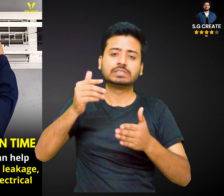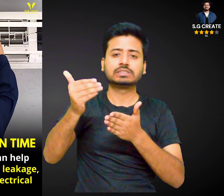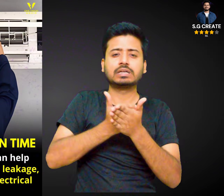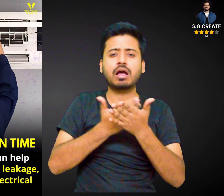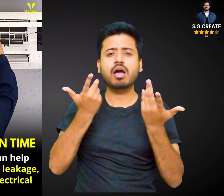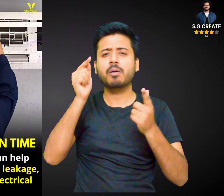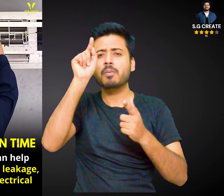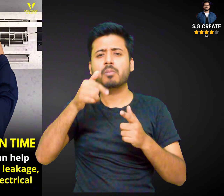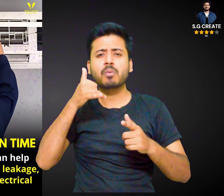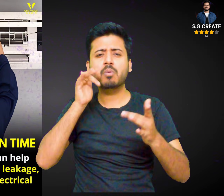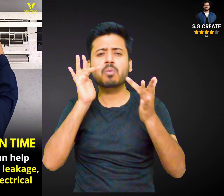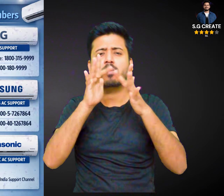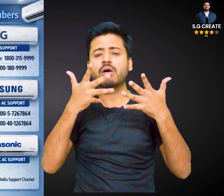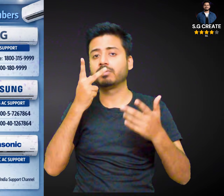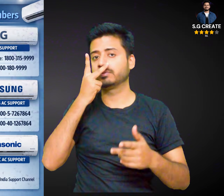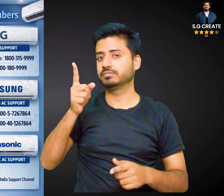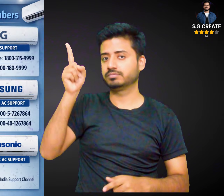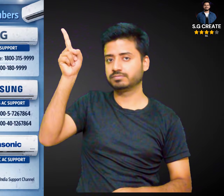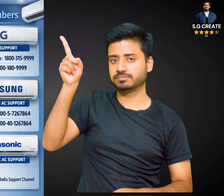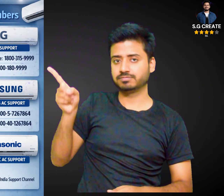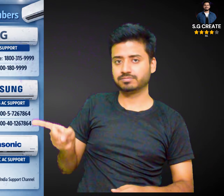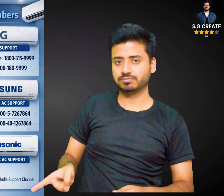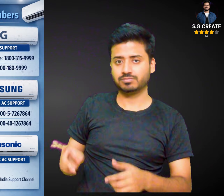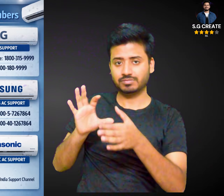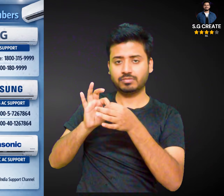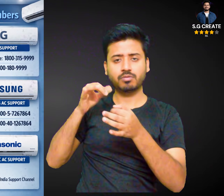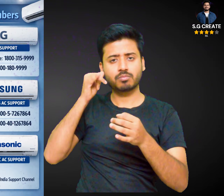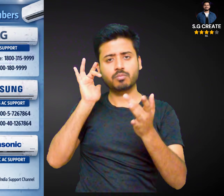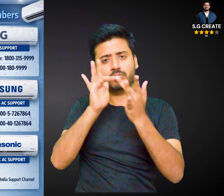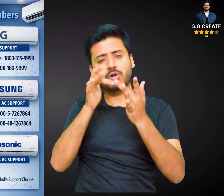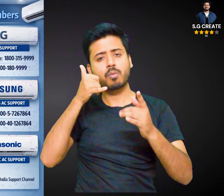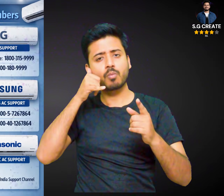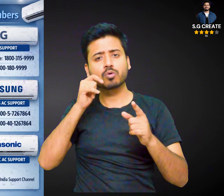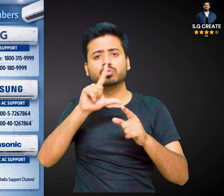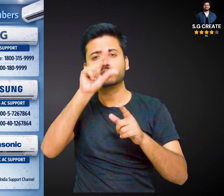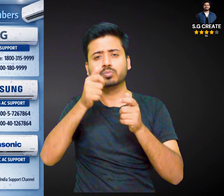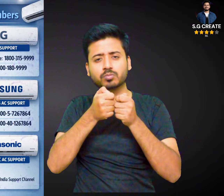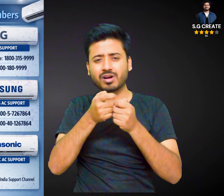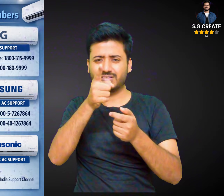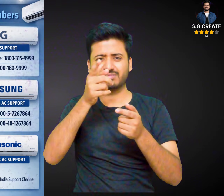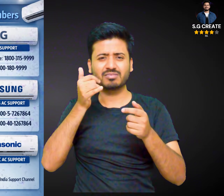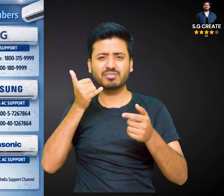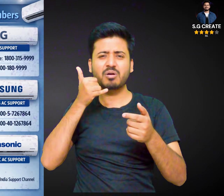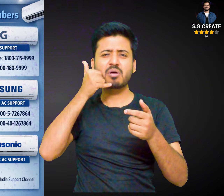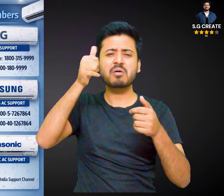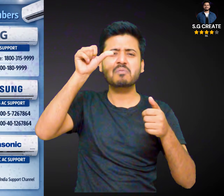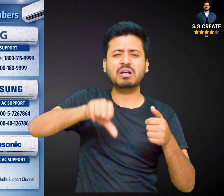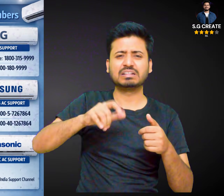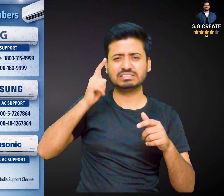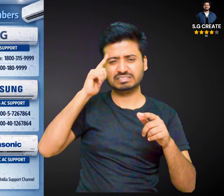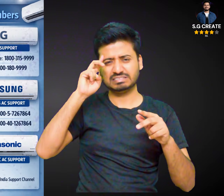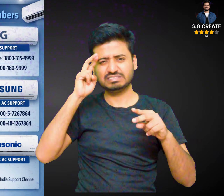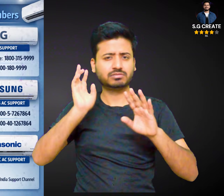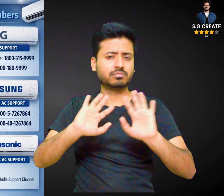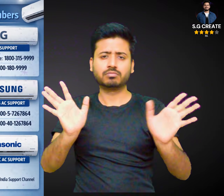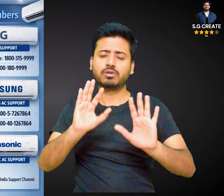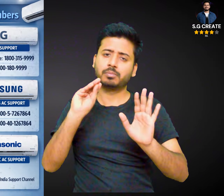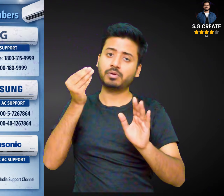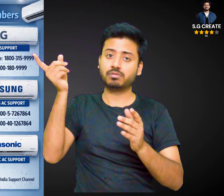components. Frequent tripping. Signals an overloaded circuit or short circuit issue. Unusual noise. Grinding or